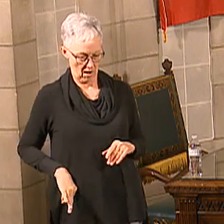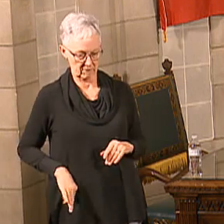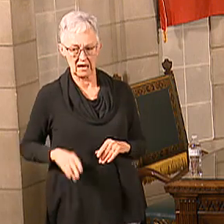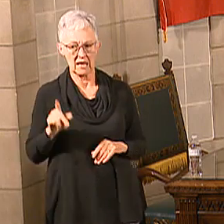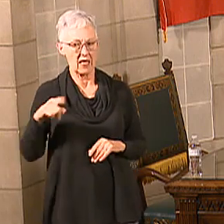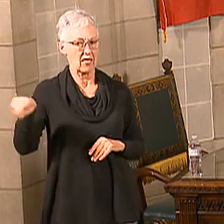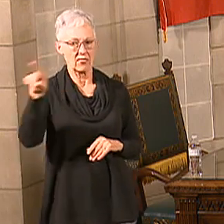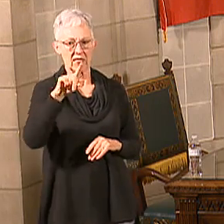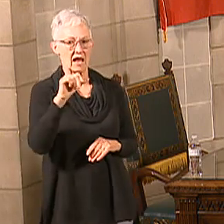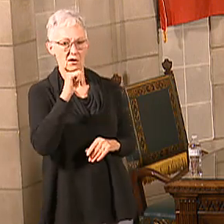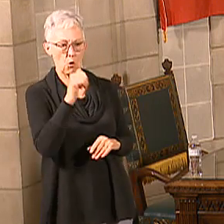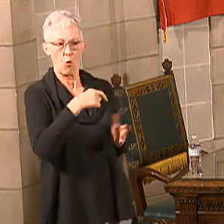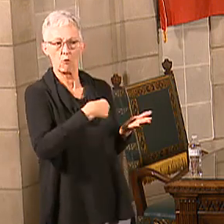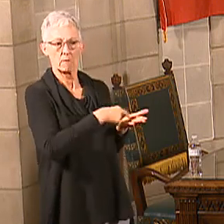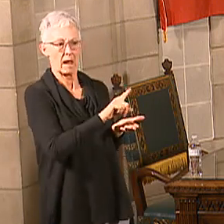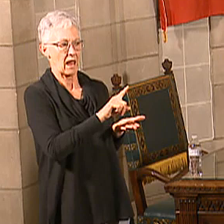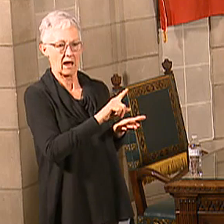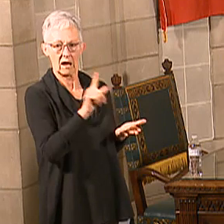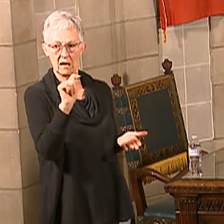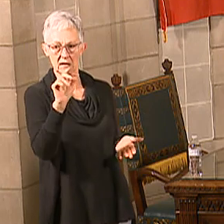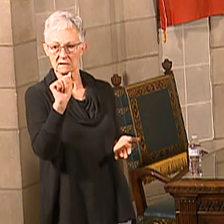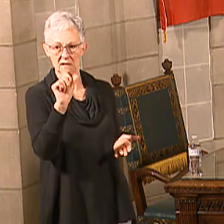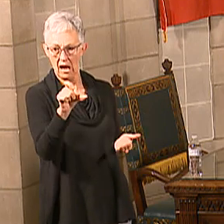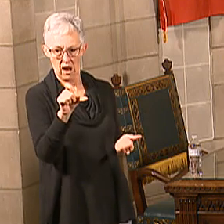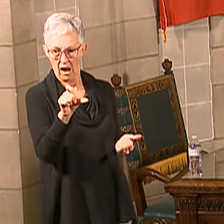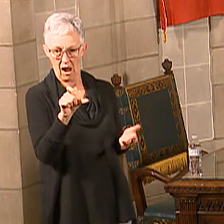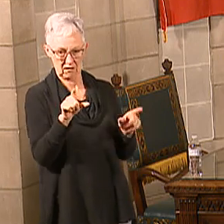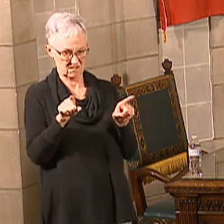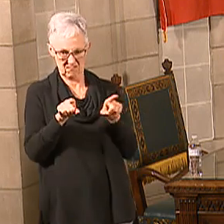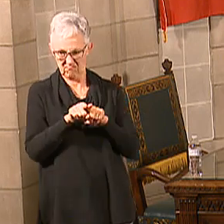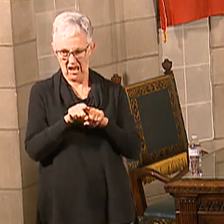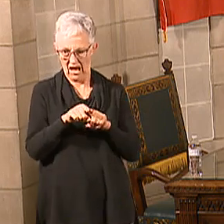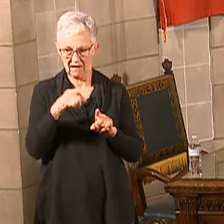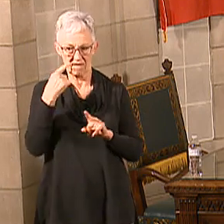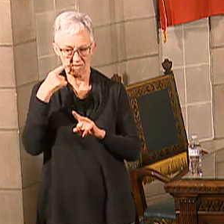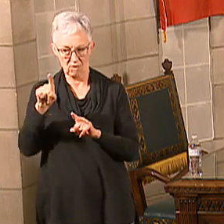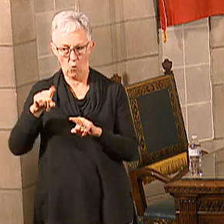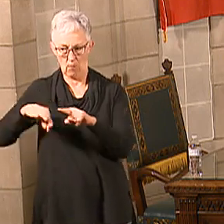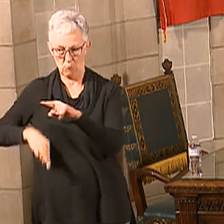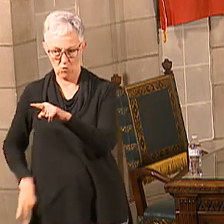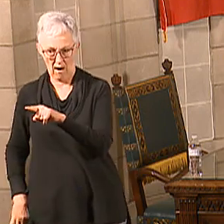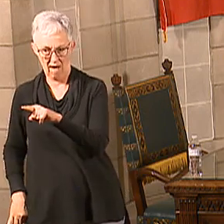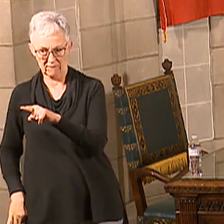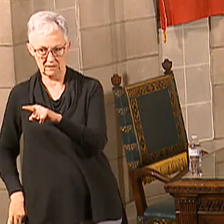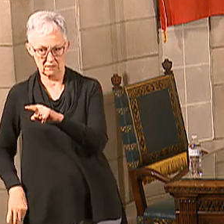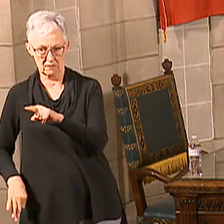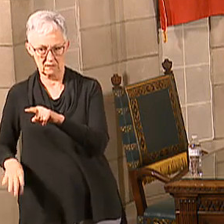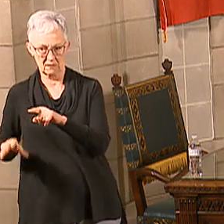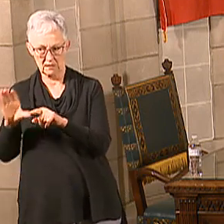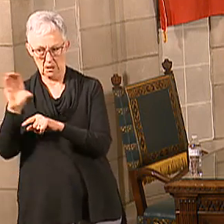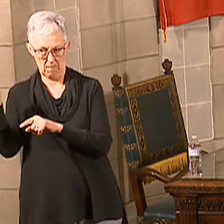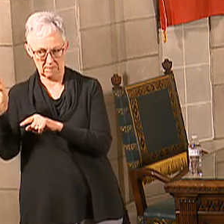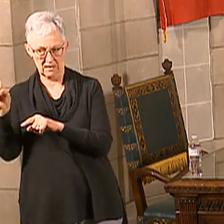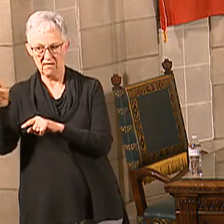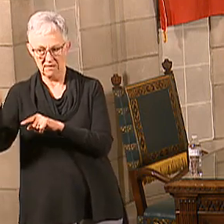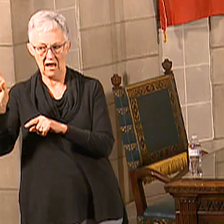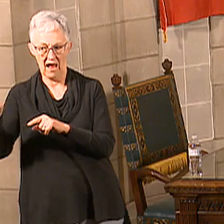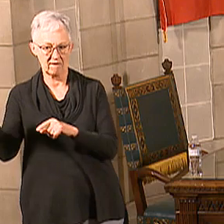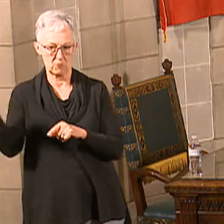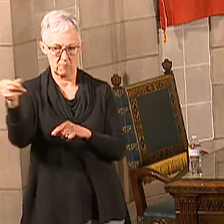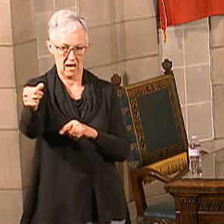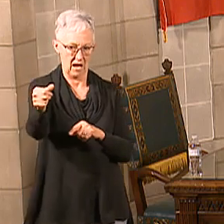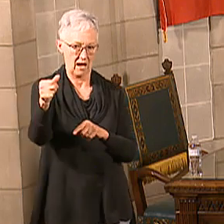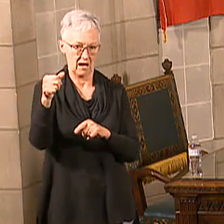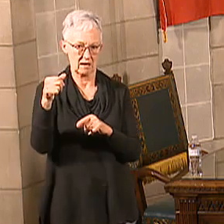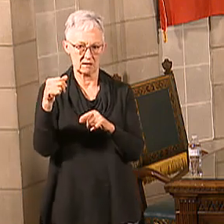tax into the system like a regular for-profit worker does when benefits are charged. are earned based upon wages in that employment. We send them